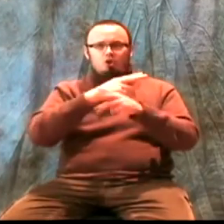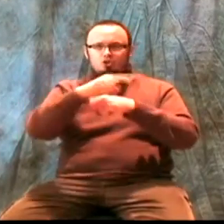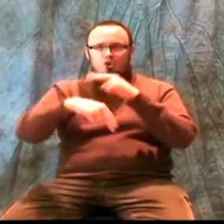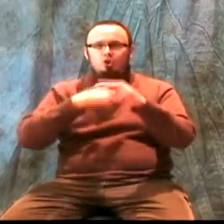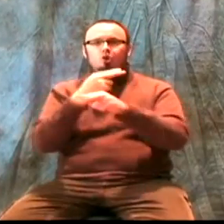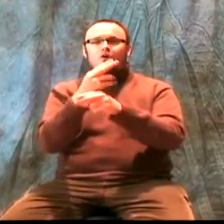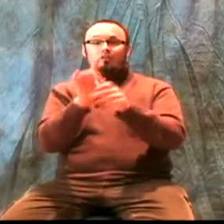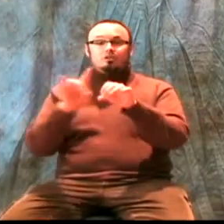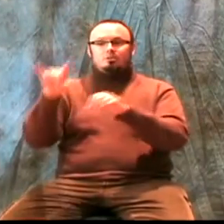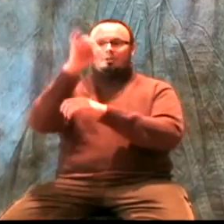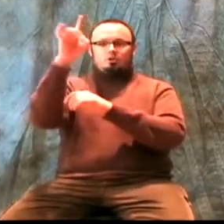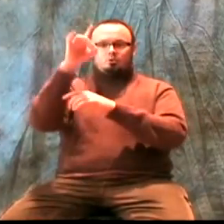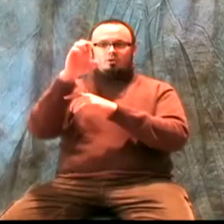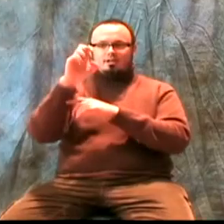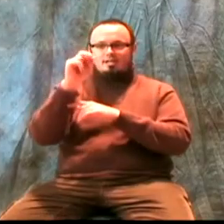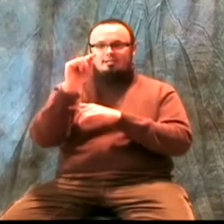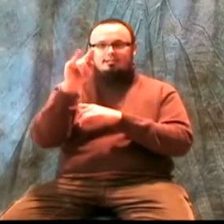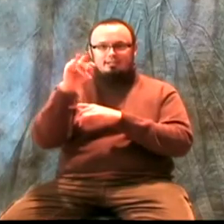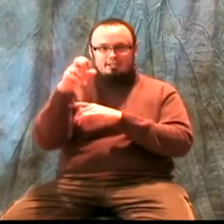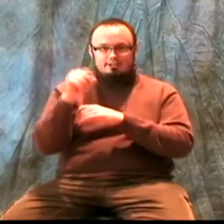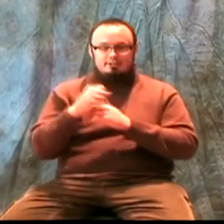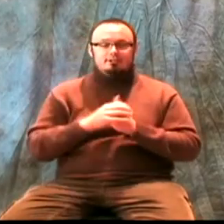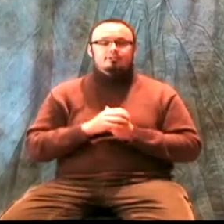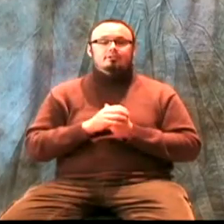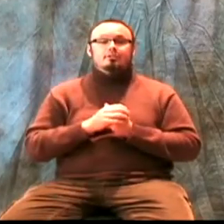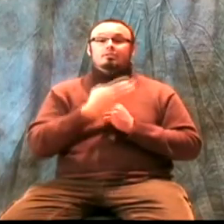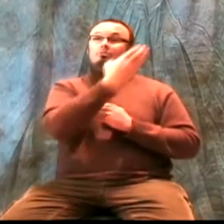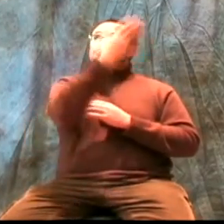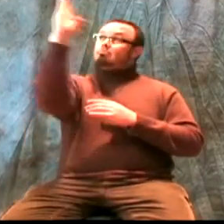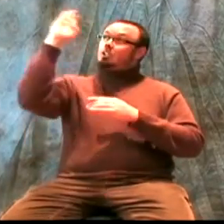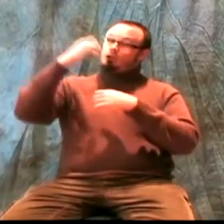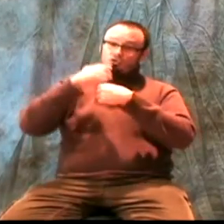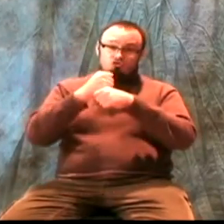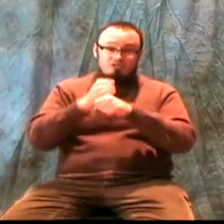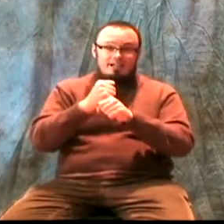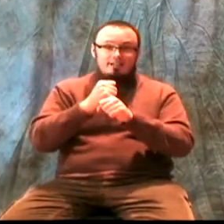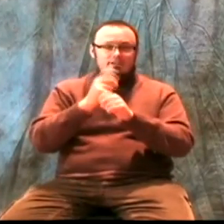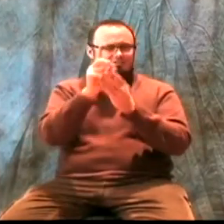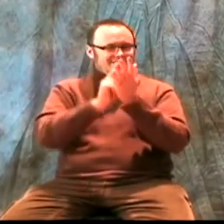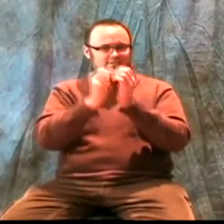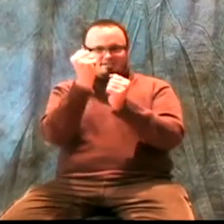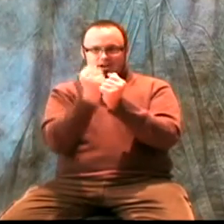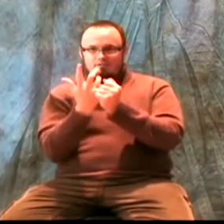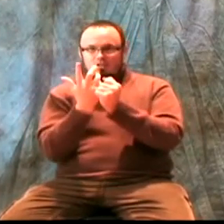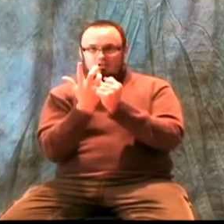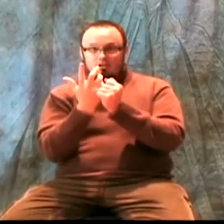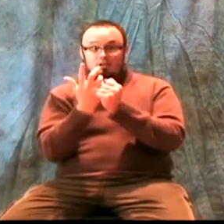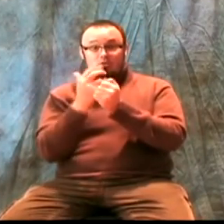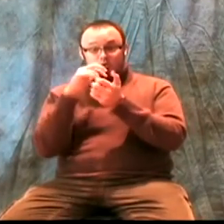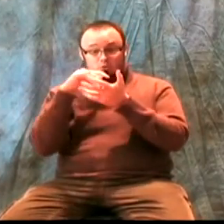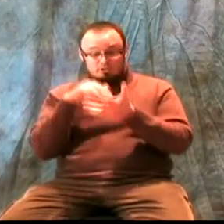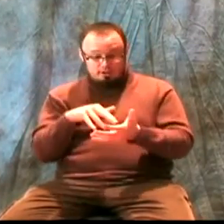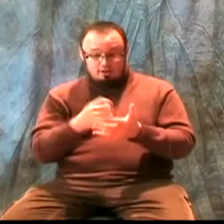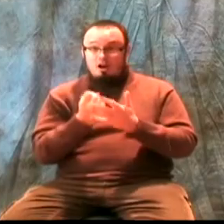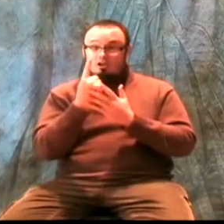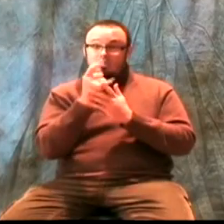spiritual entities. God created and designed these things. The study and understanding of these forces